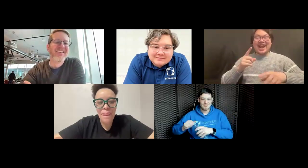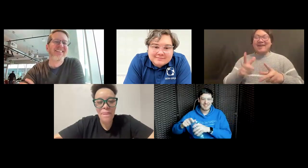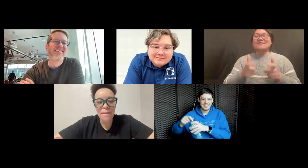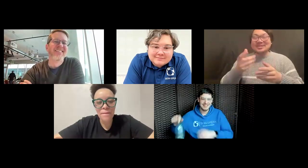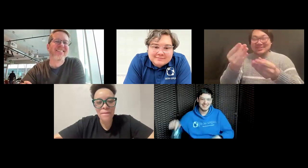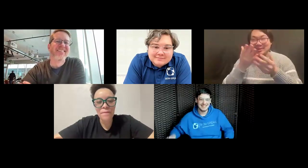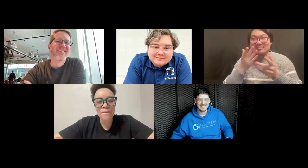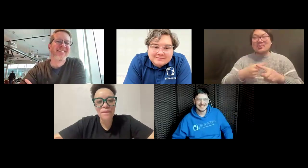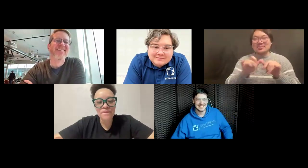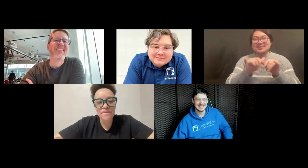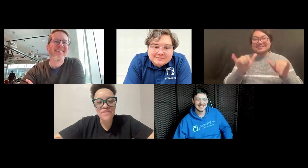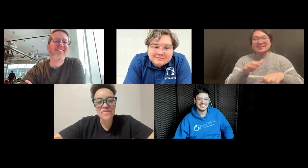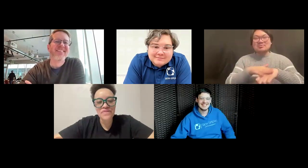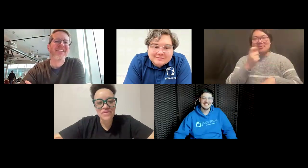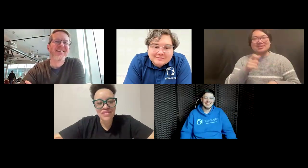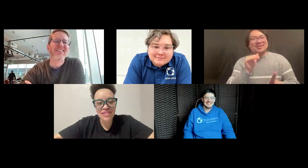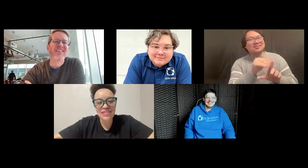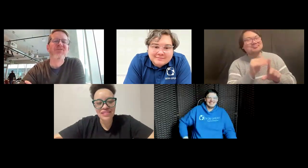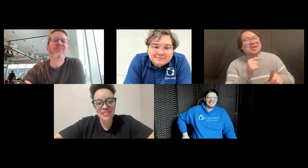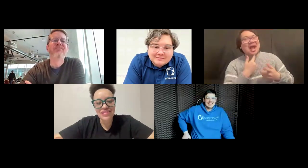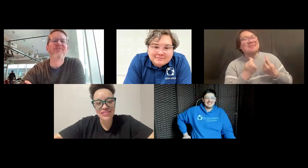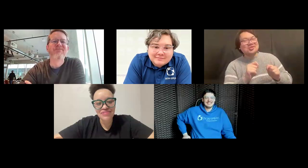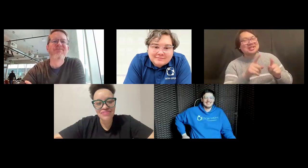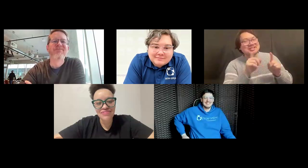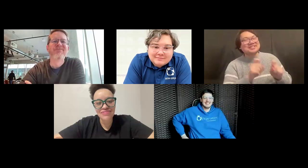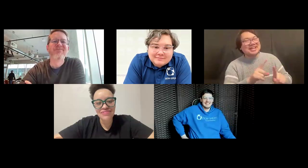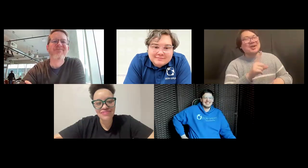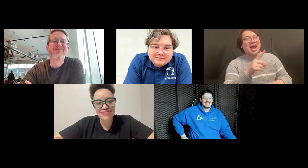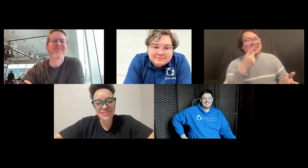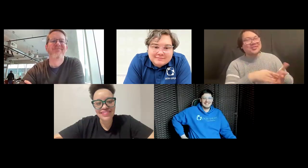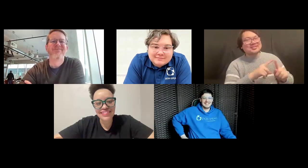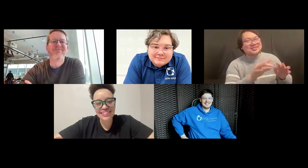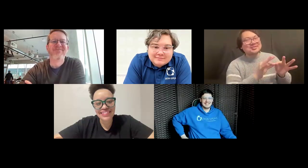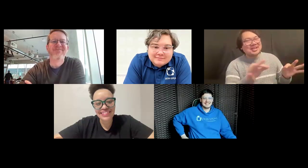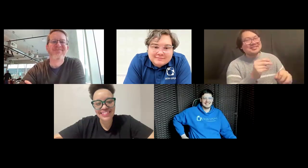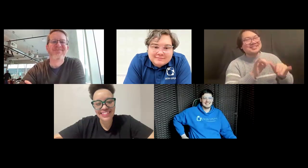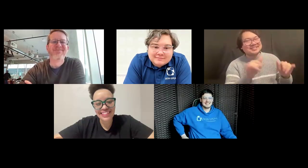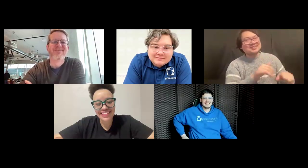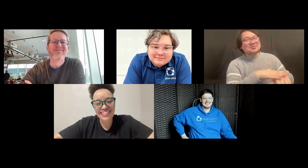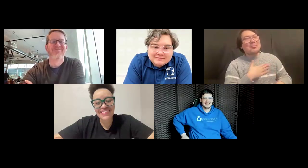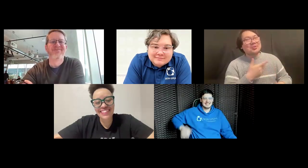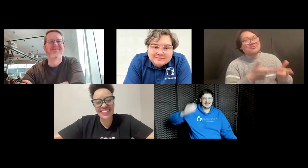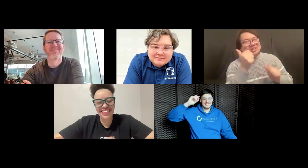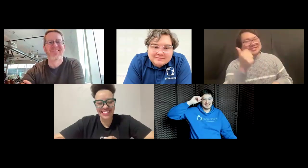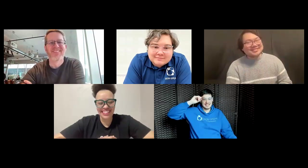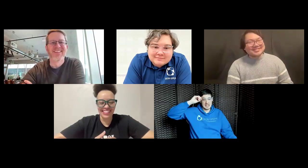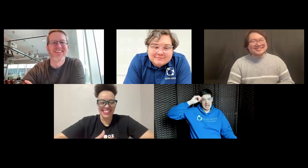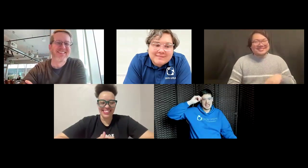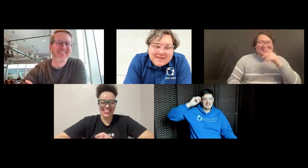good, it's faster to get that information from the system and saying, hey, I'm trying testing, on, X number,